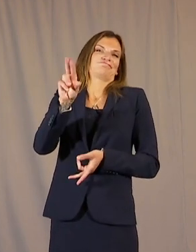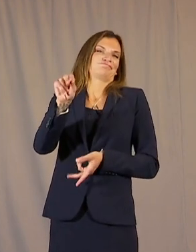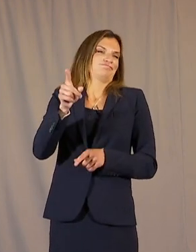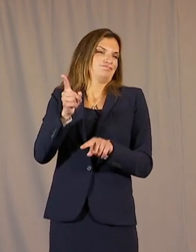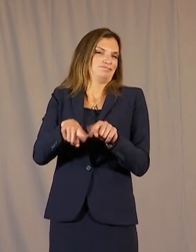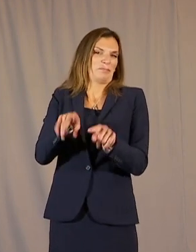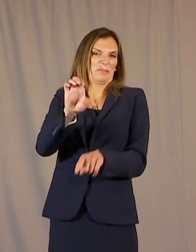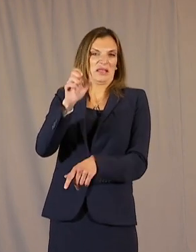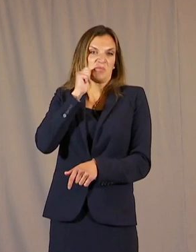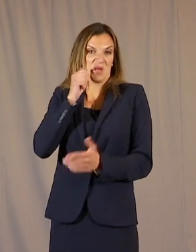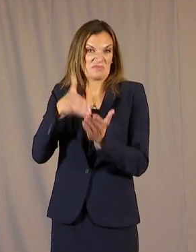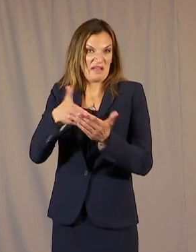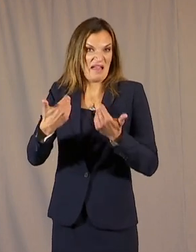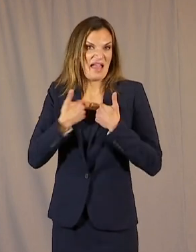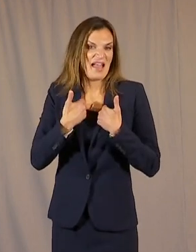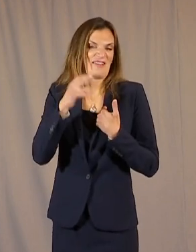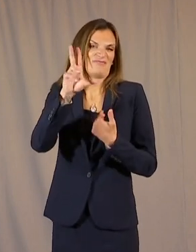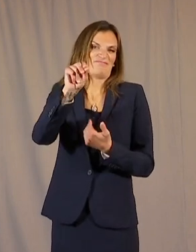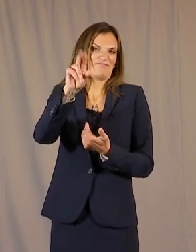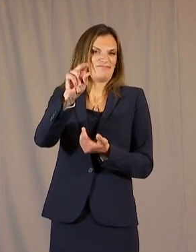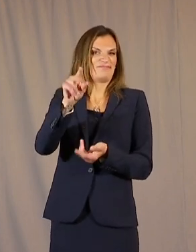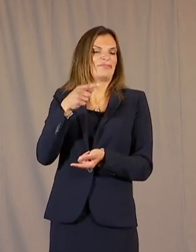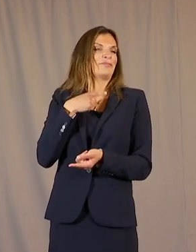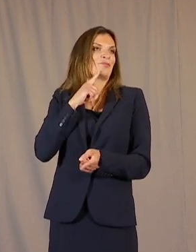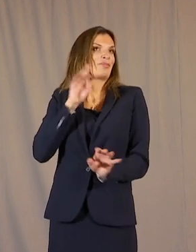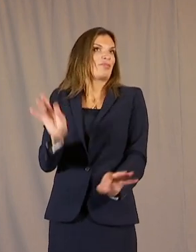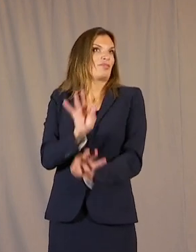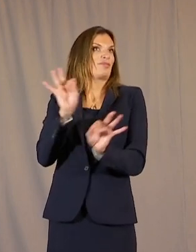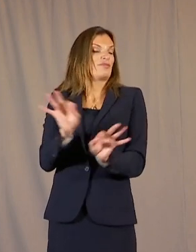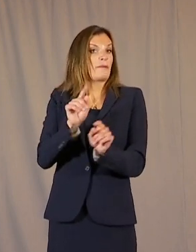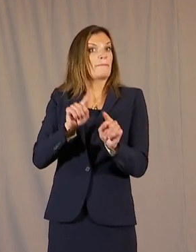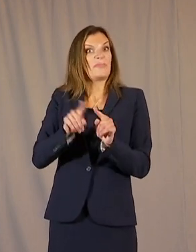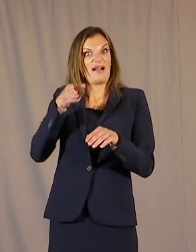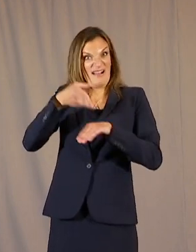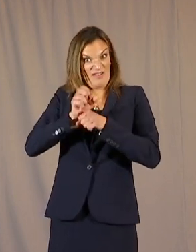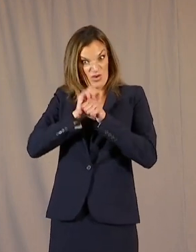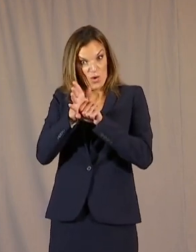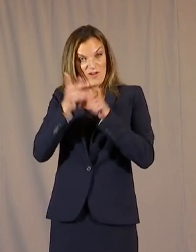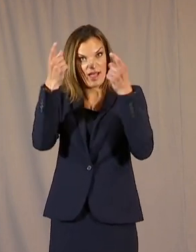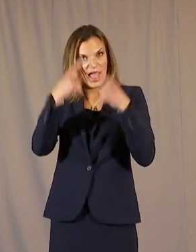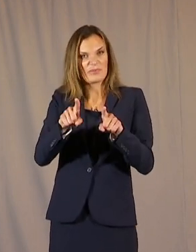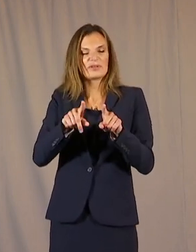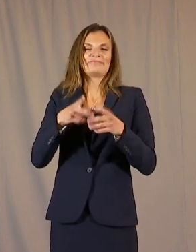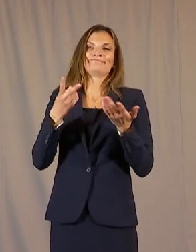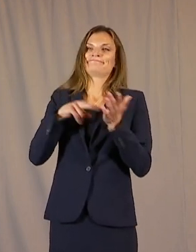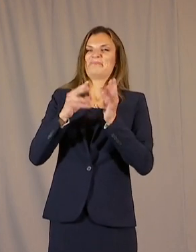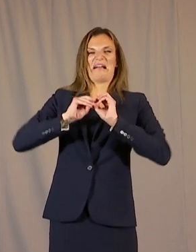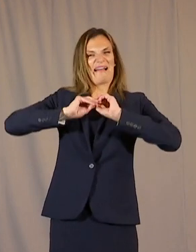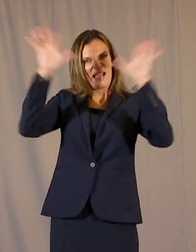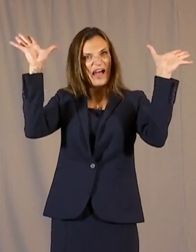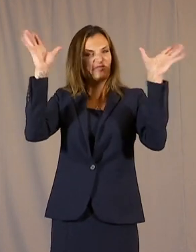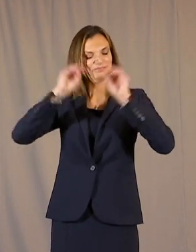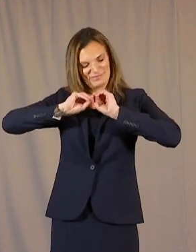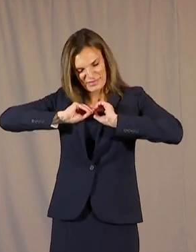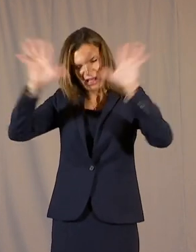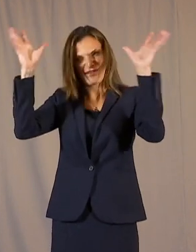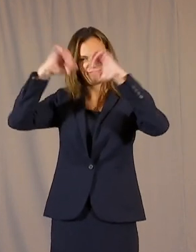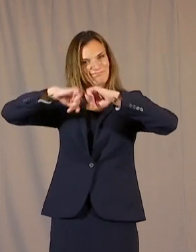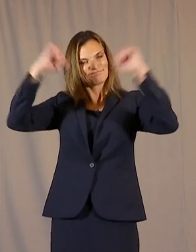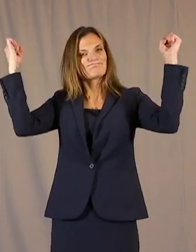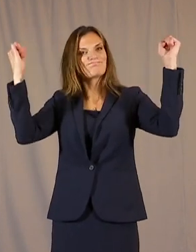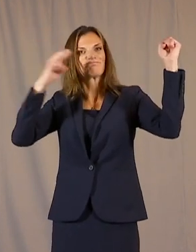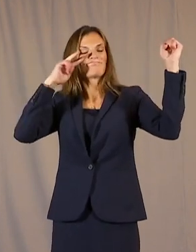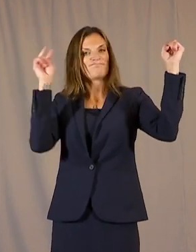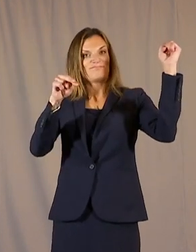country. I think the other thing that occurred, and we heard it so much in what Tommy just shared, is that